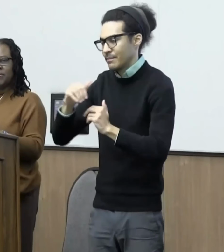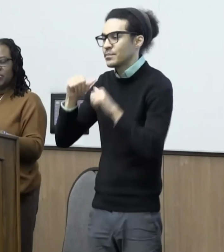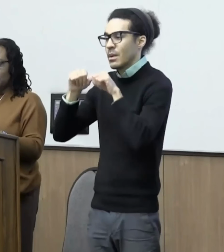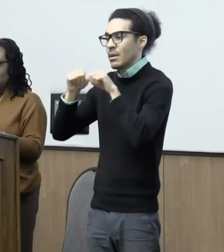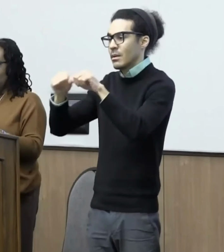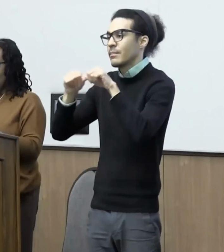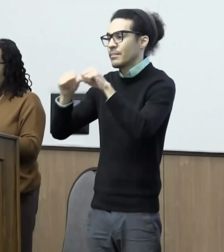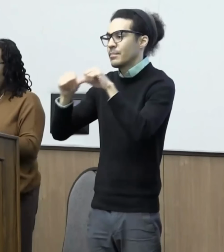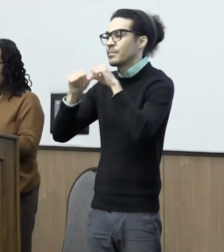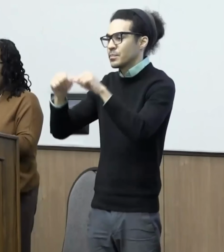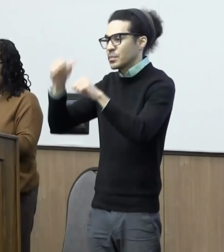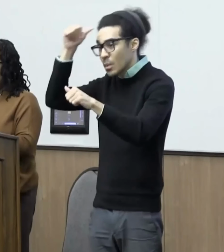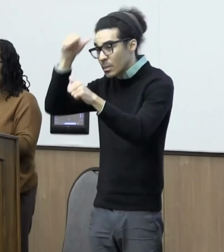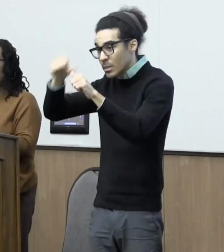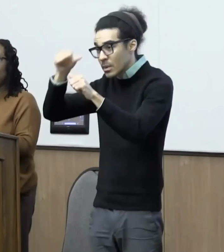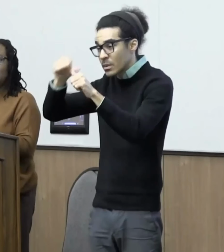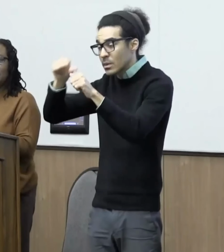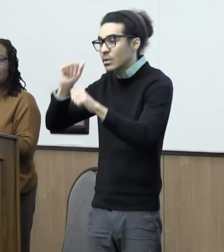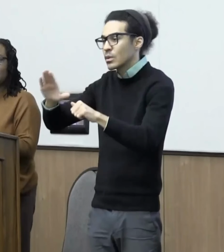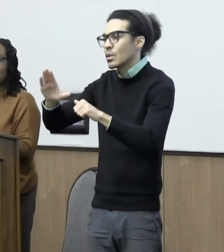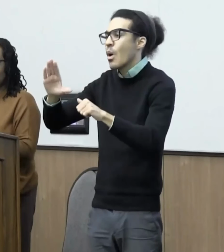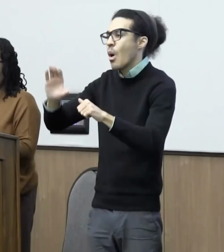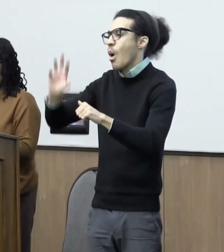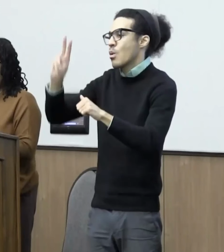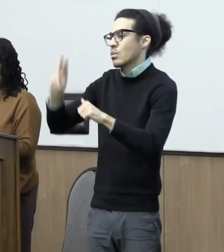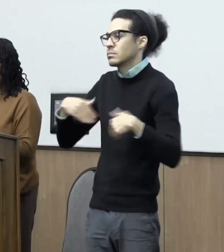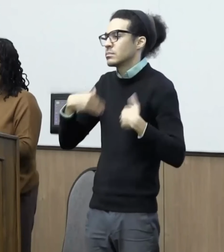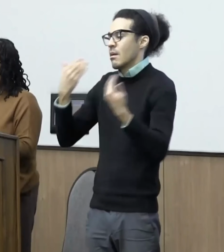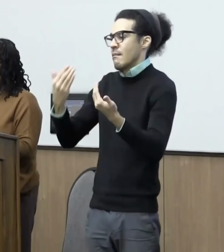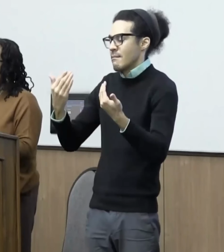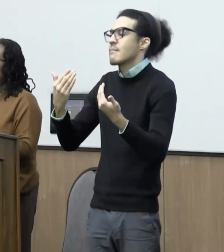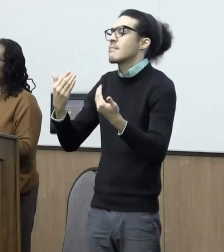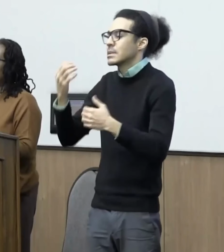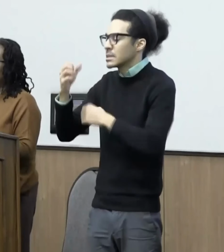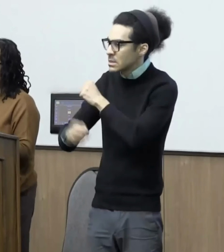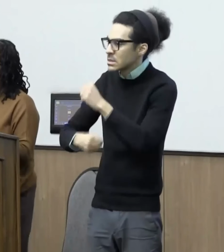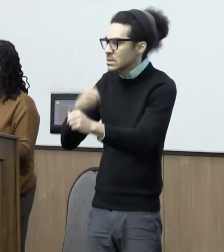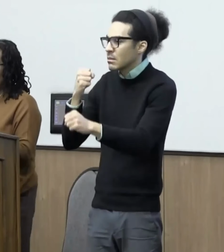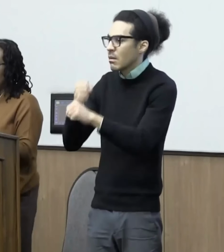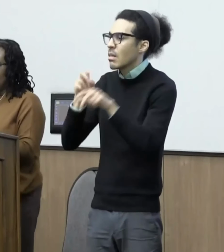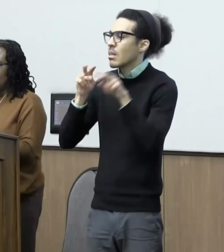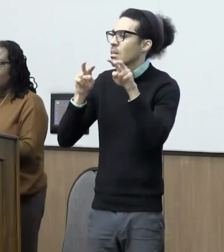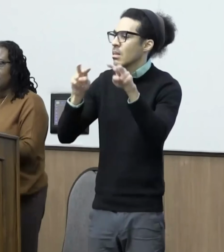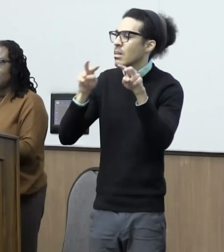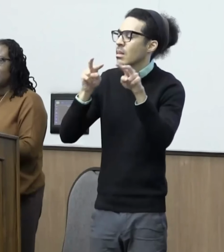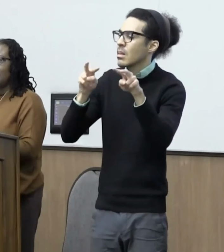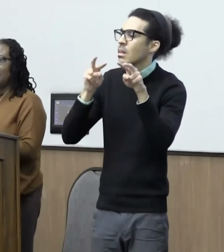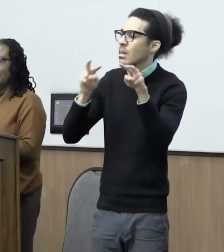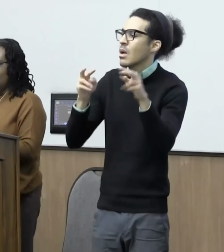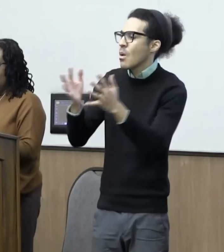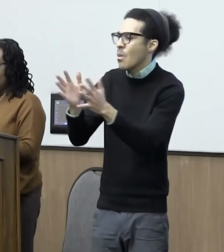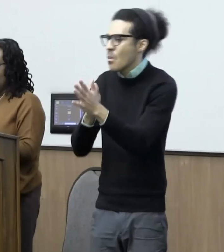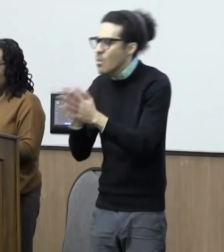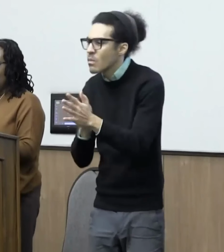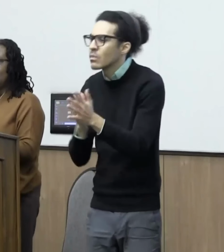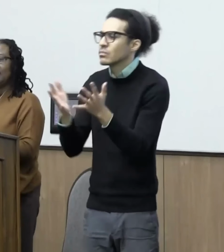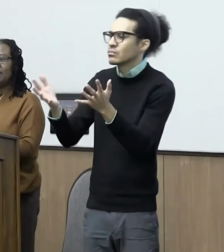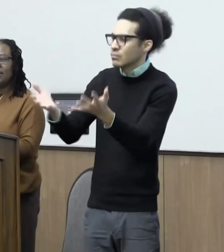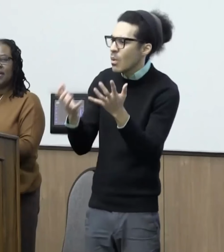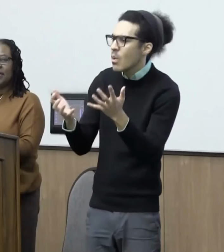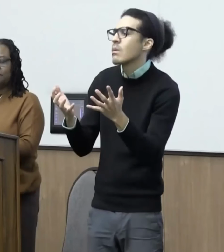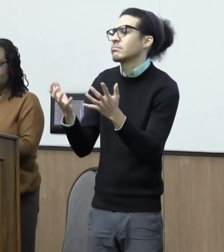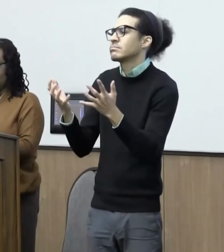Continue to remember your own young years and look with favor upon the lost and the least